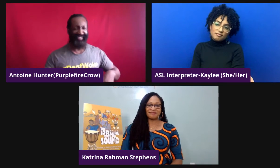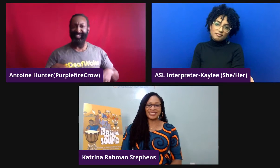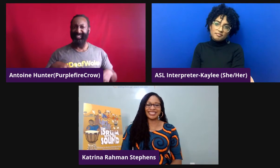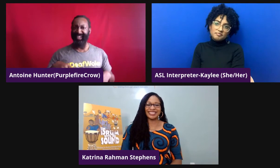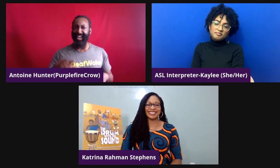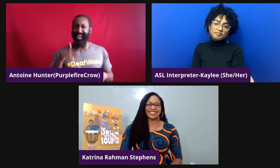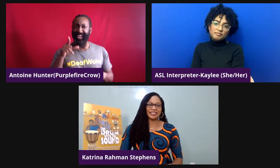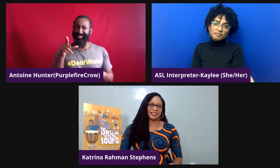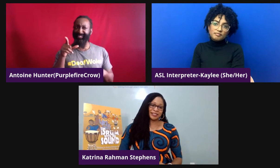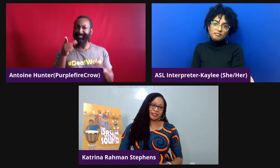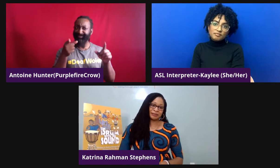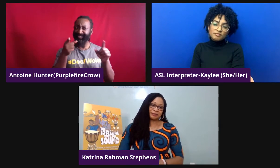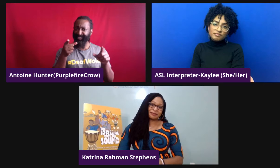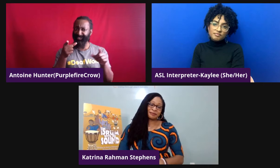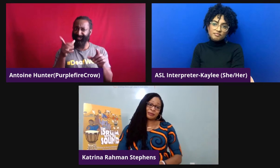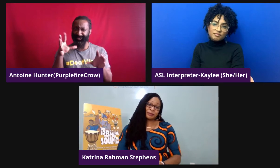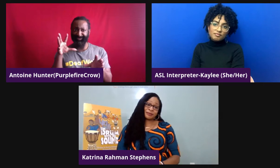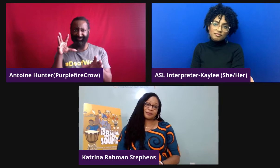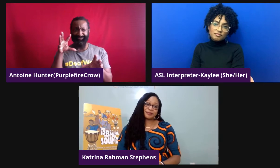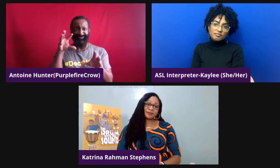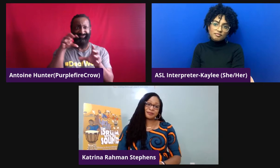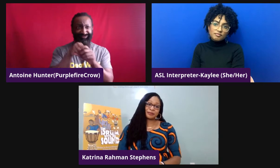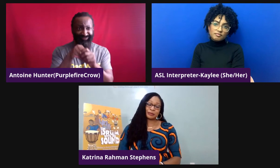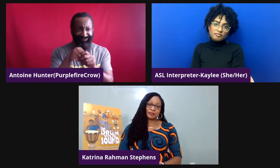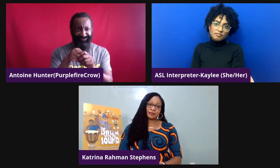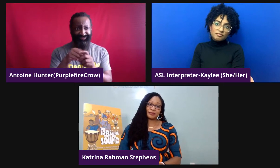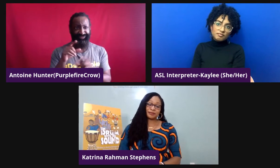You're talking about deaf culture.